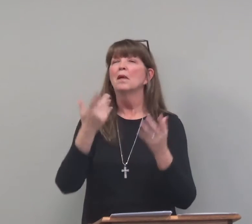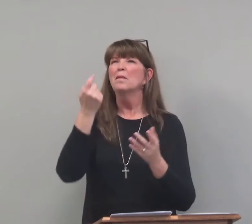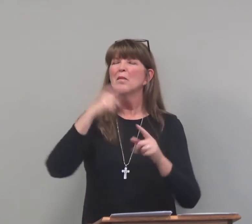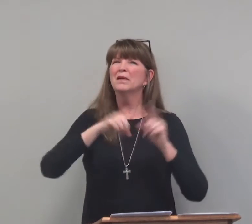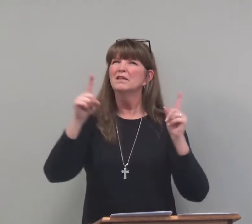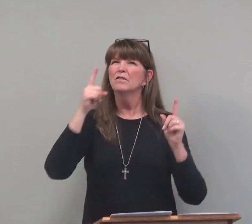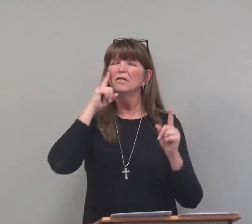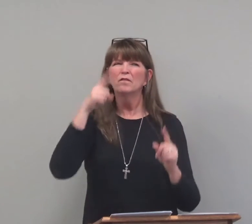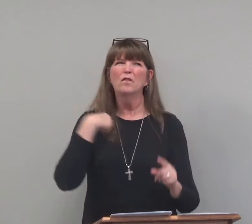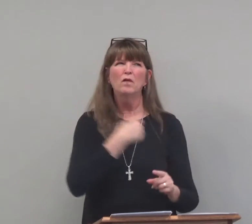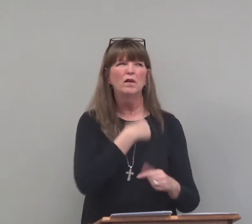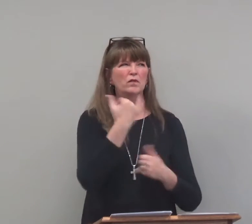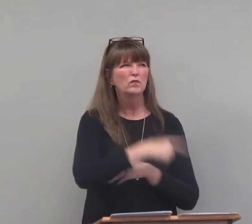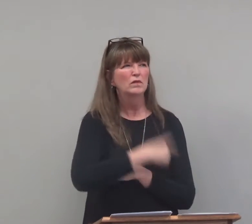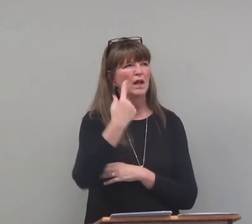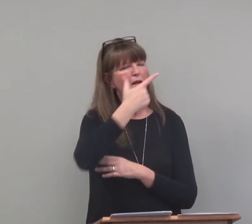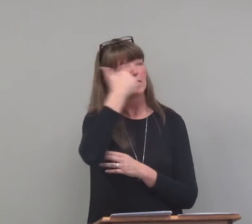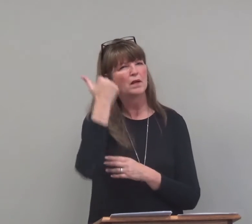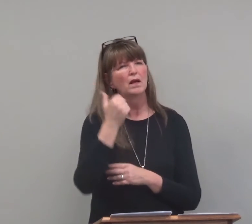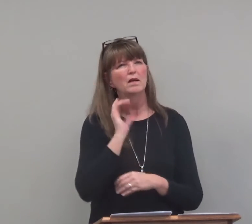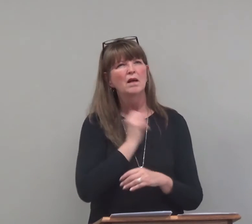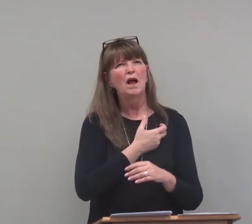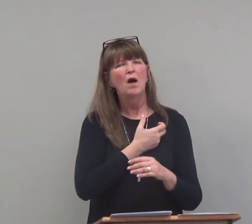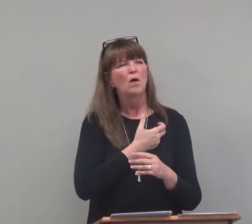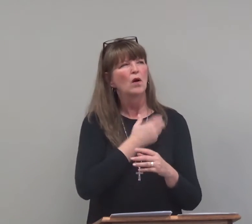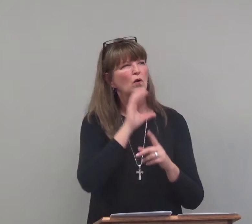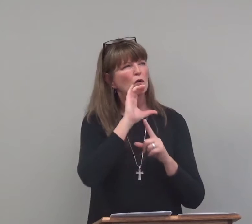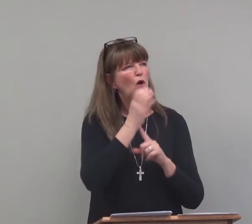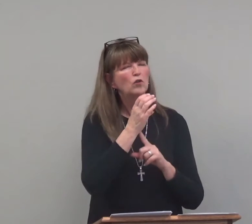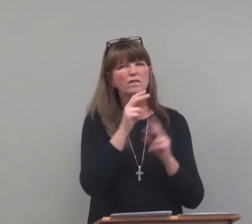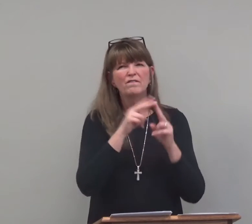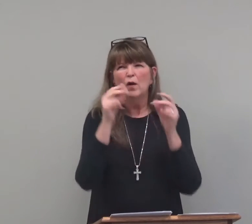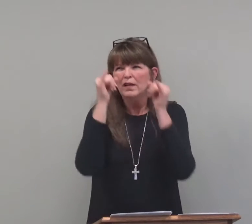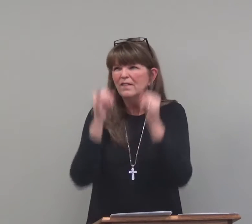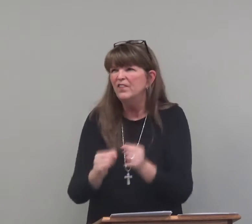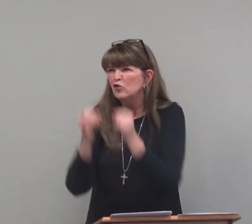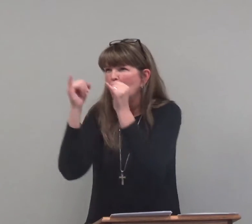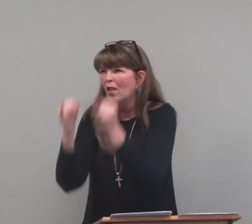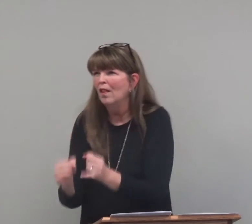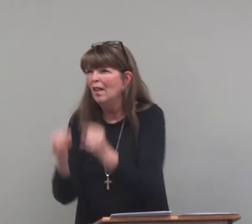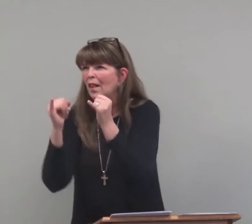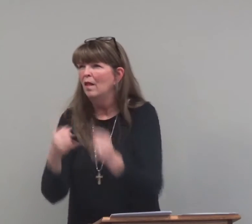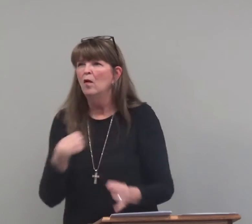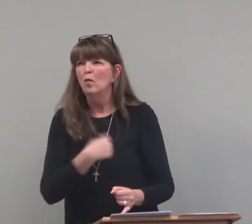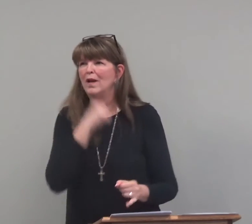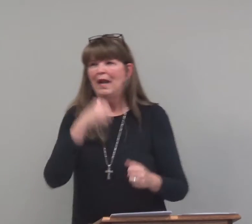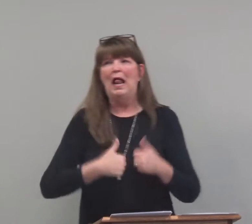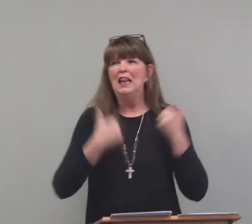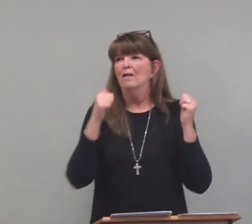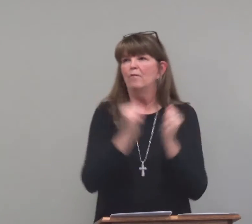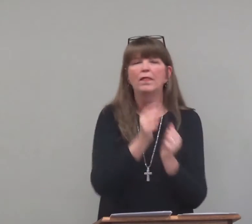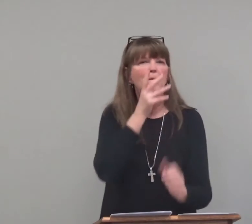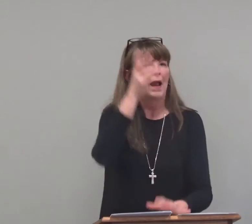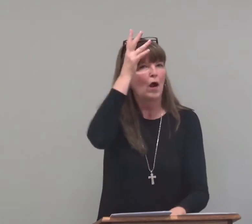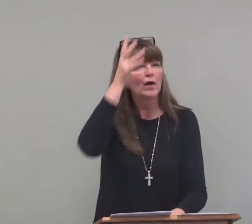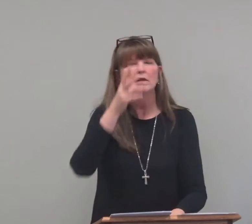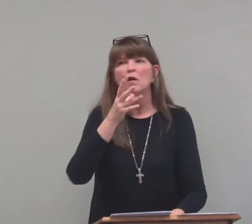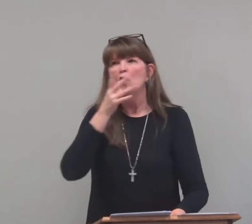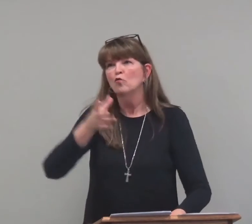came before. It may be a little different for us today. Our culture is very individualistic. We